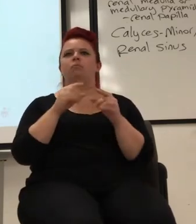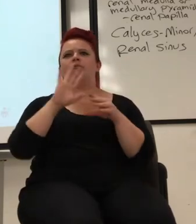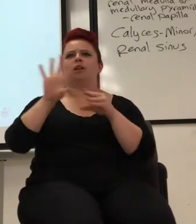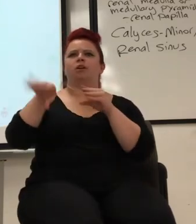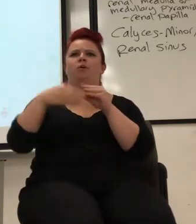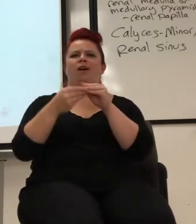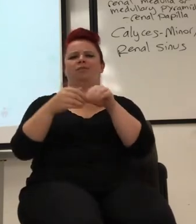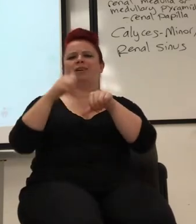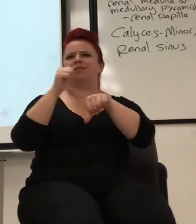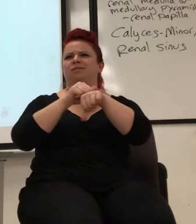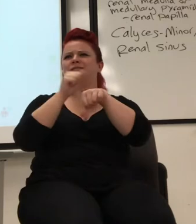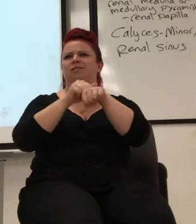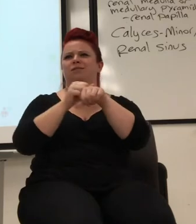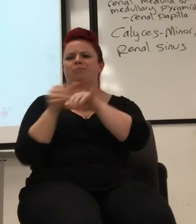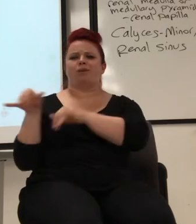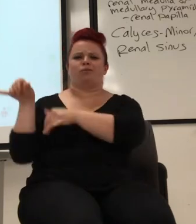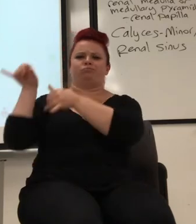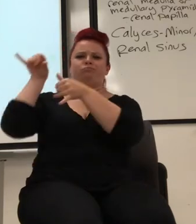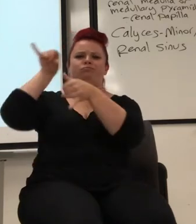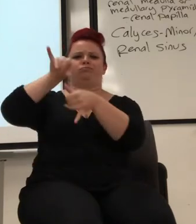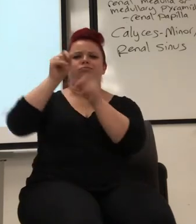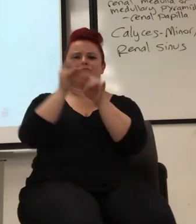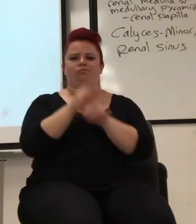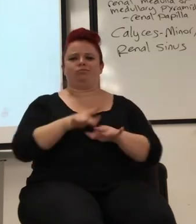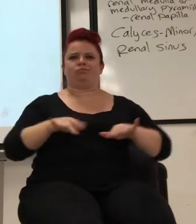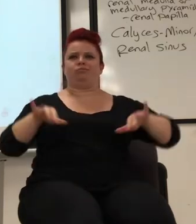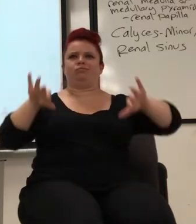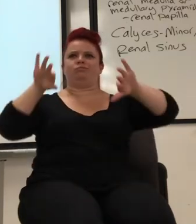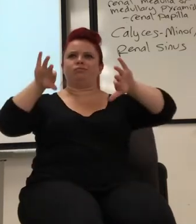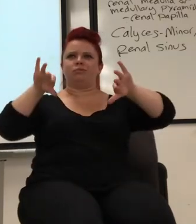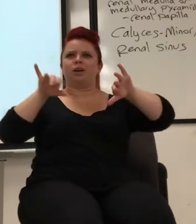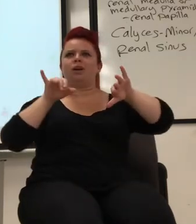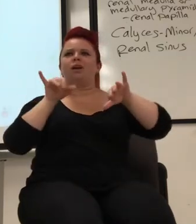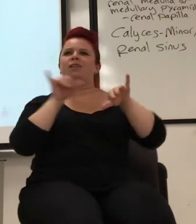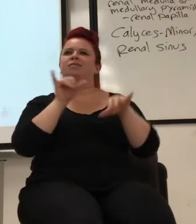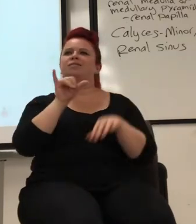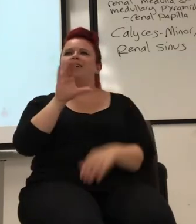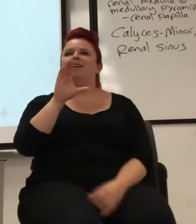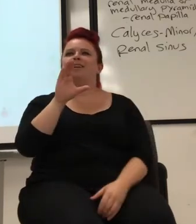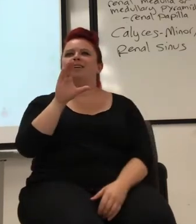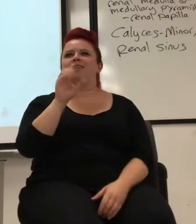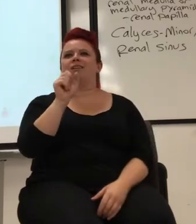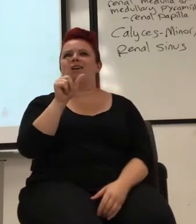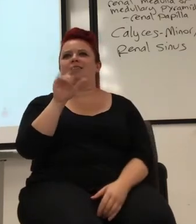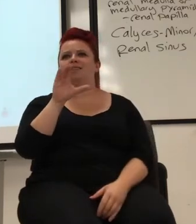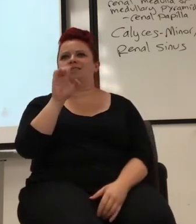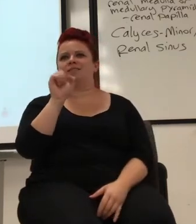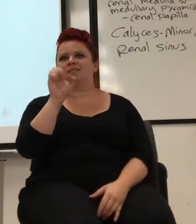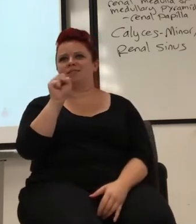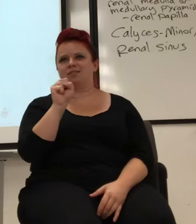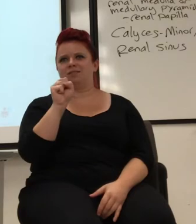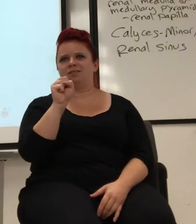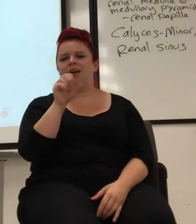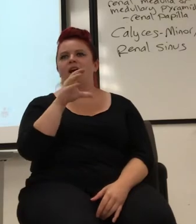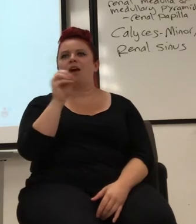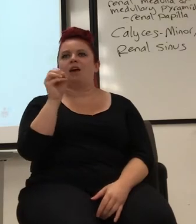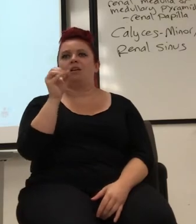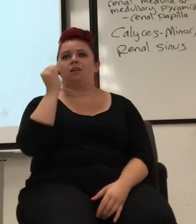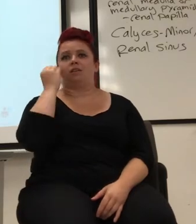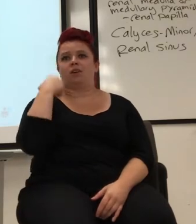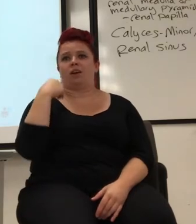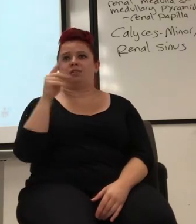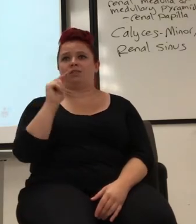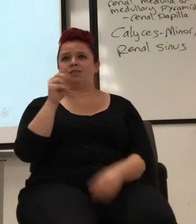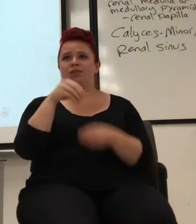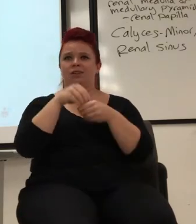or cement to fill the hole. Well, that would be like the calyces. Okay. And then if it's got urine